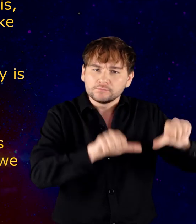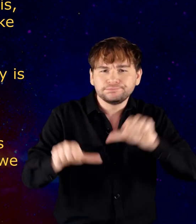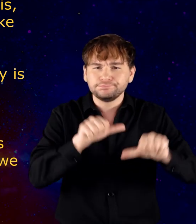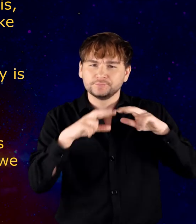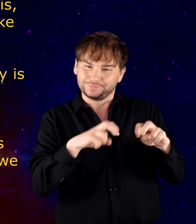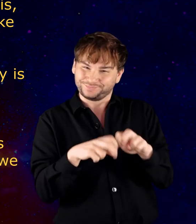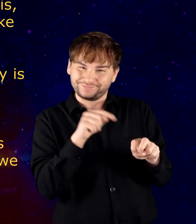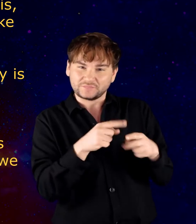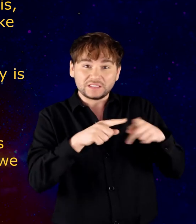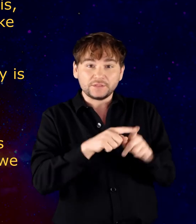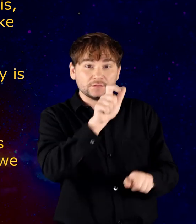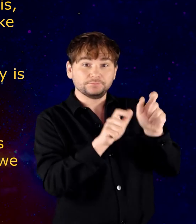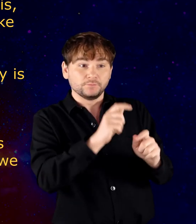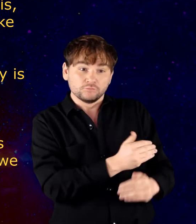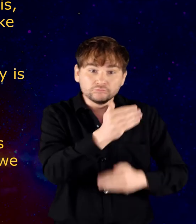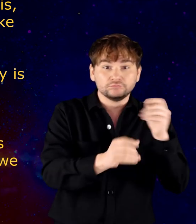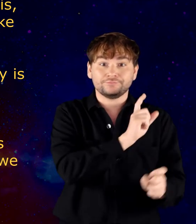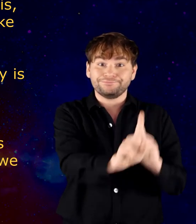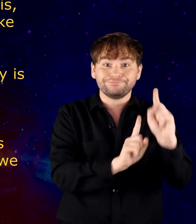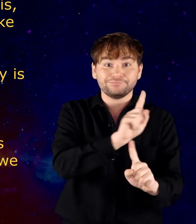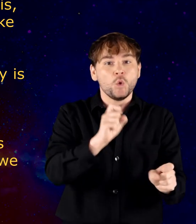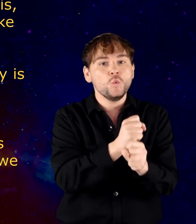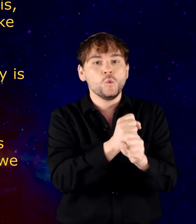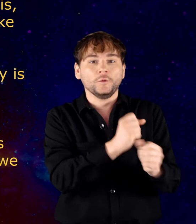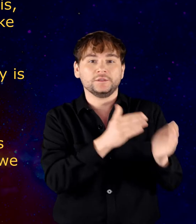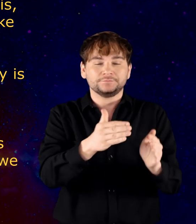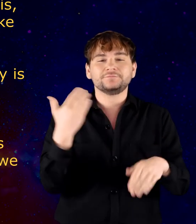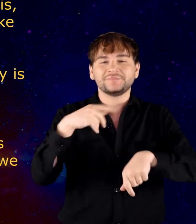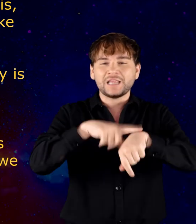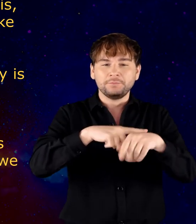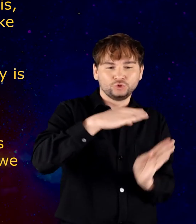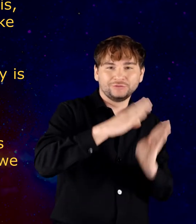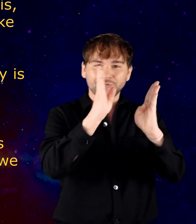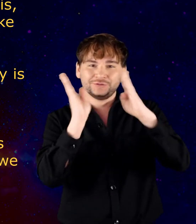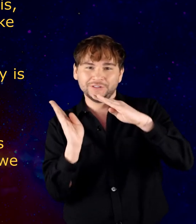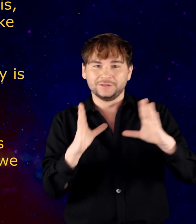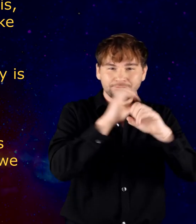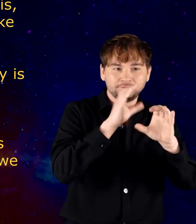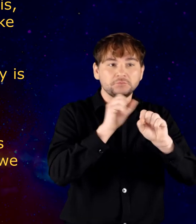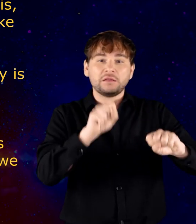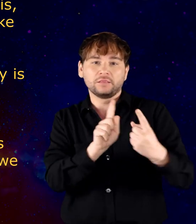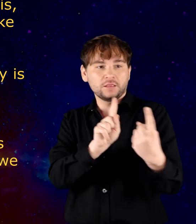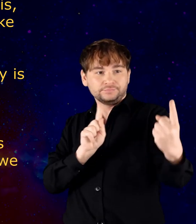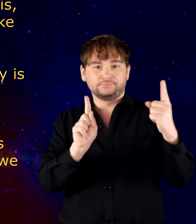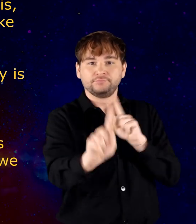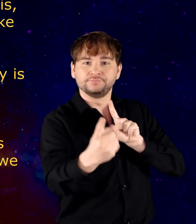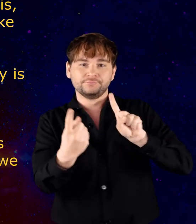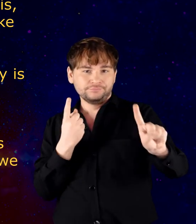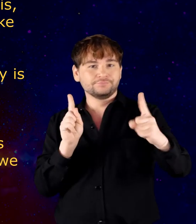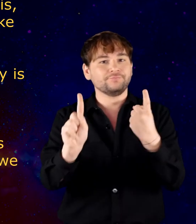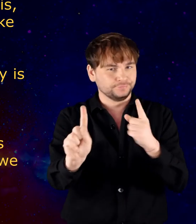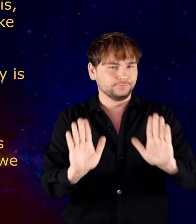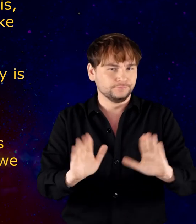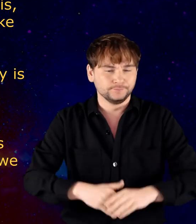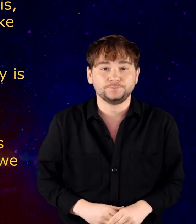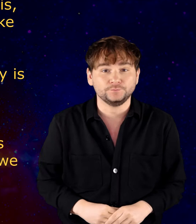are, the rest of the laboratory is back in action, although be it in shifts so that